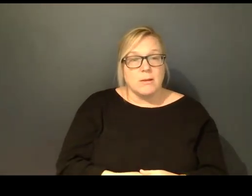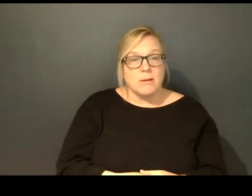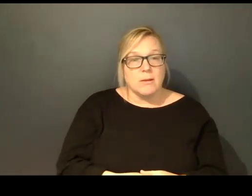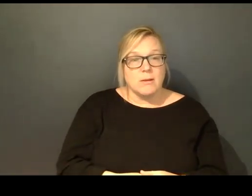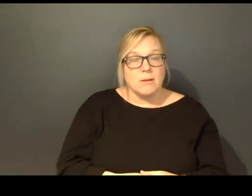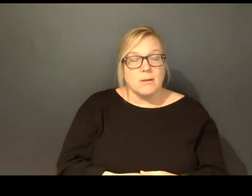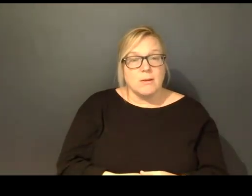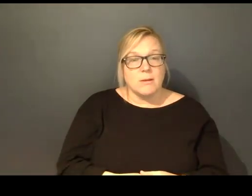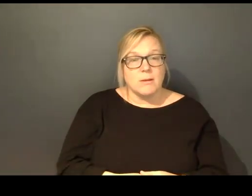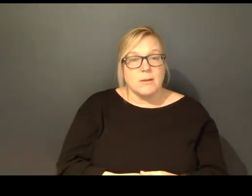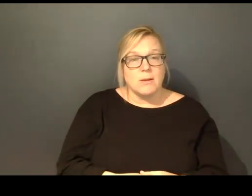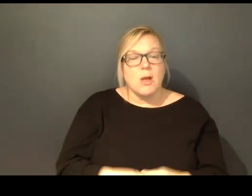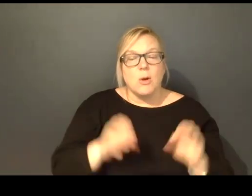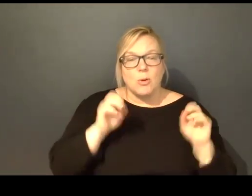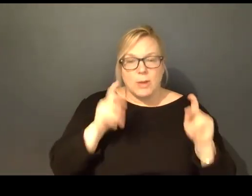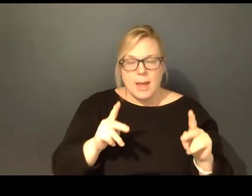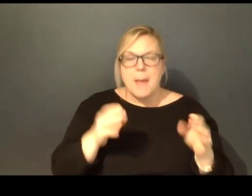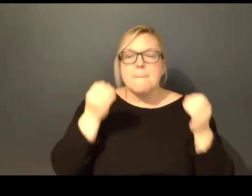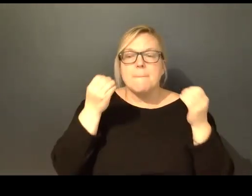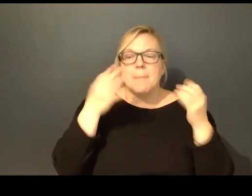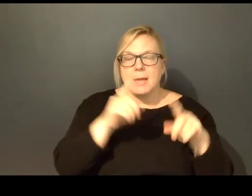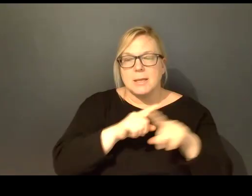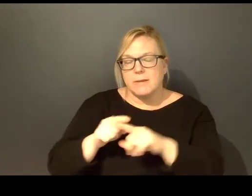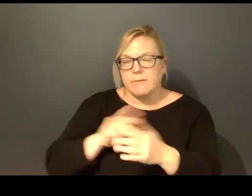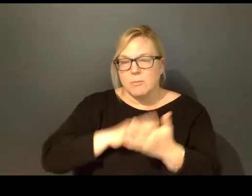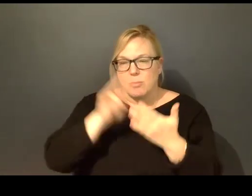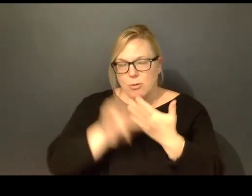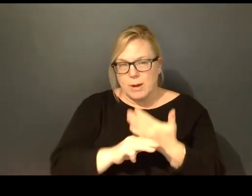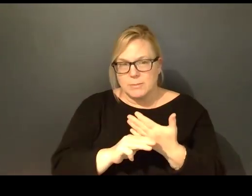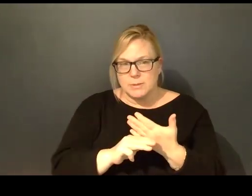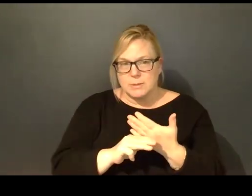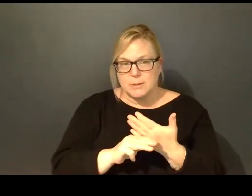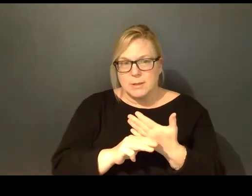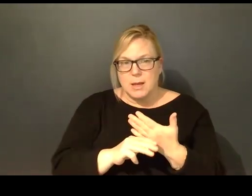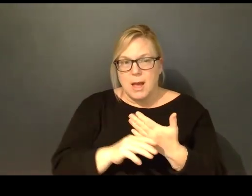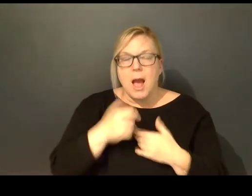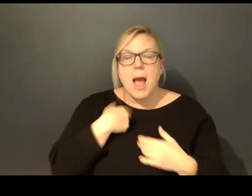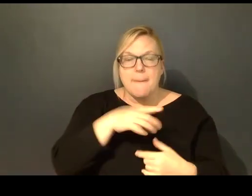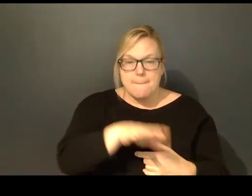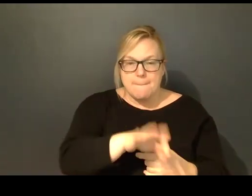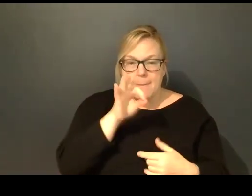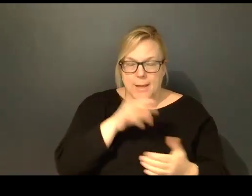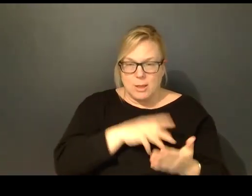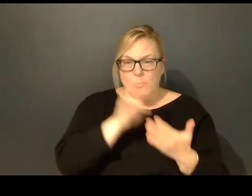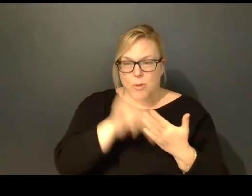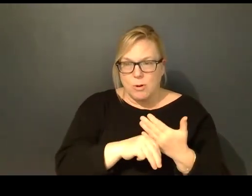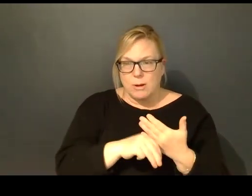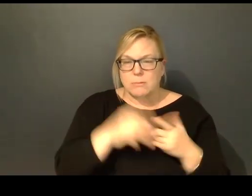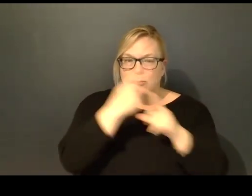let's also step aside. There are many other programs. Sure. Yeah, so I just chose what I chose, and you're looking at